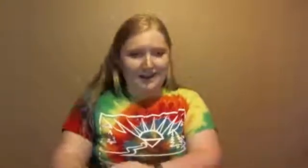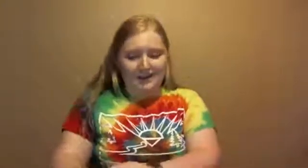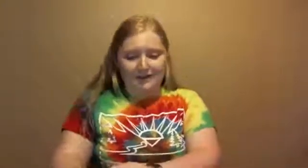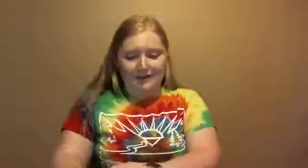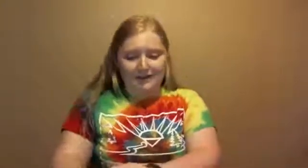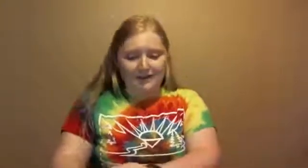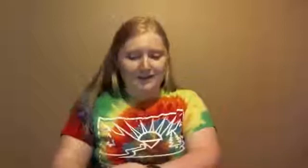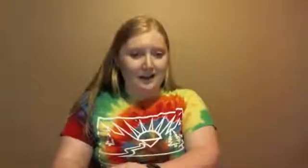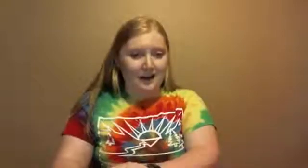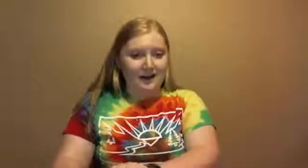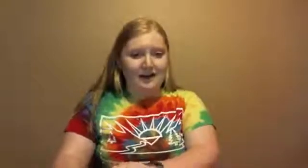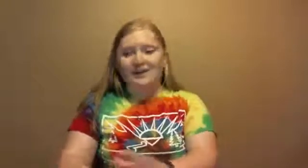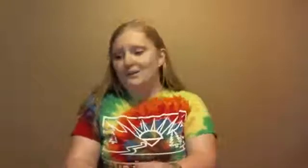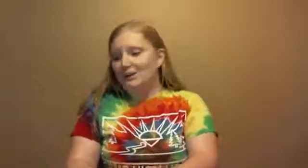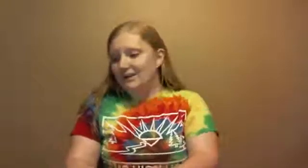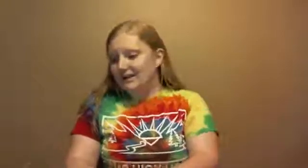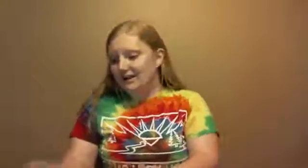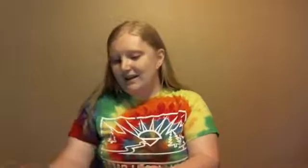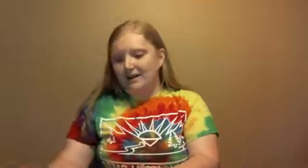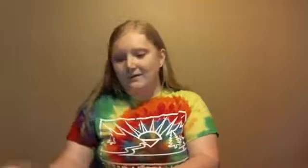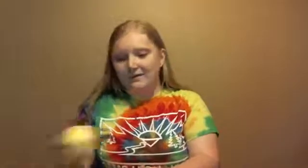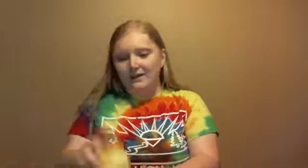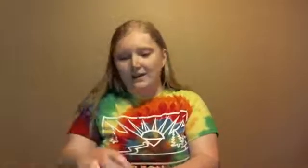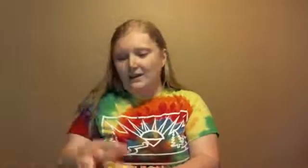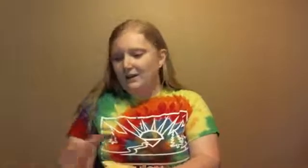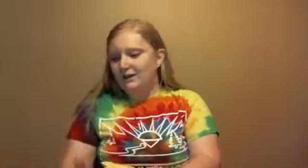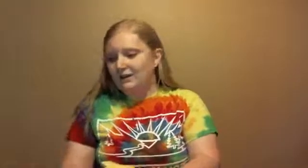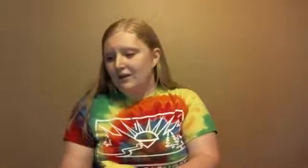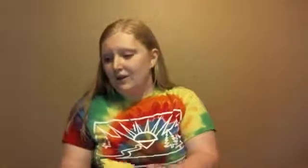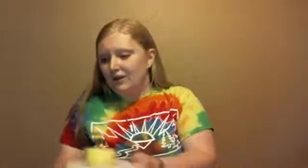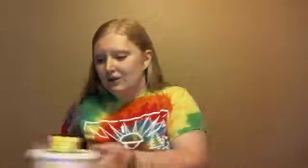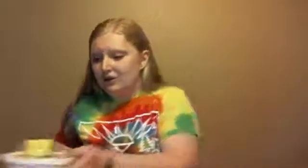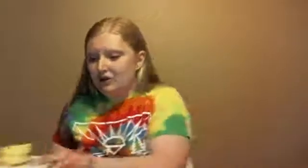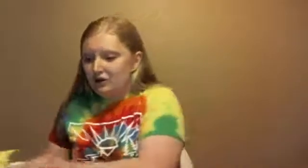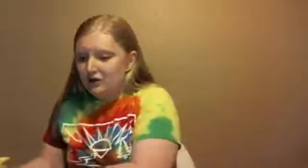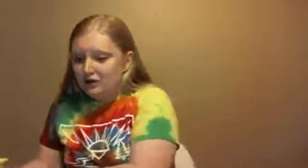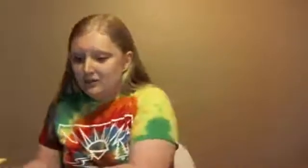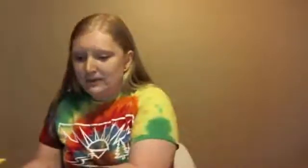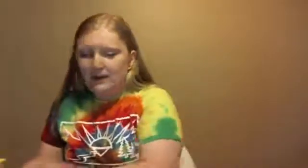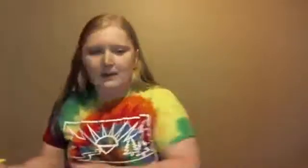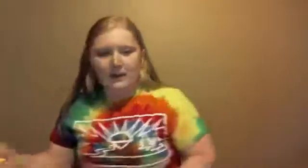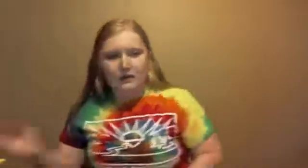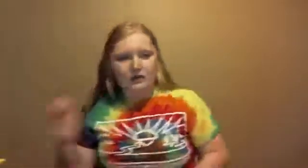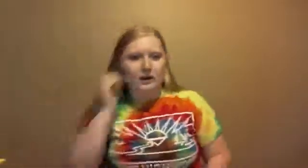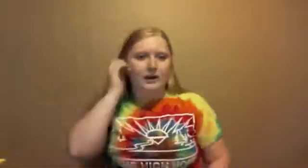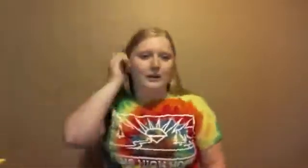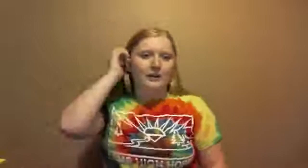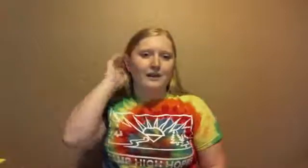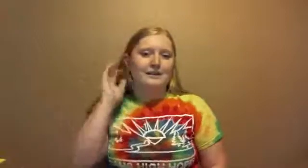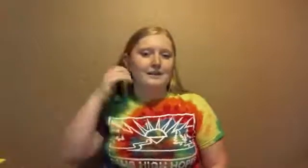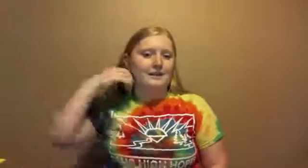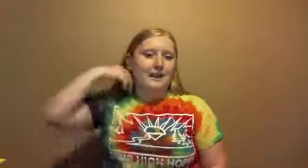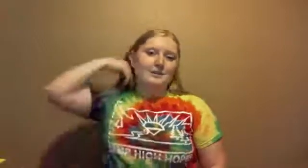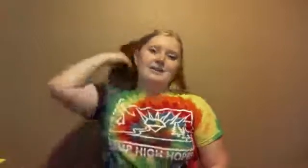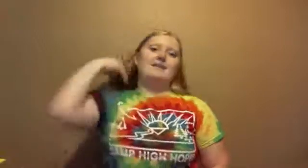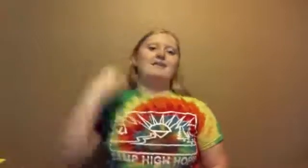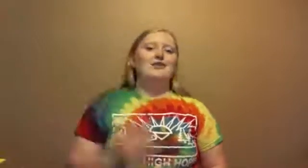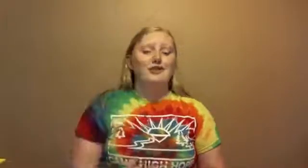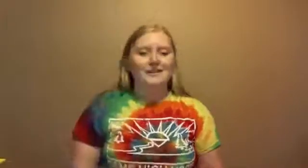then we're going to sing a song and then we'll be done. So it should be a little shorter of a lesson today, but it should still